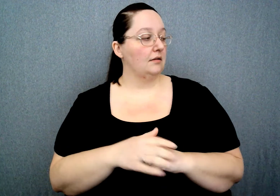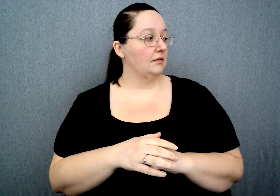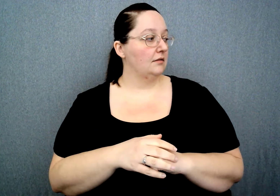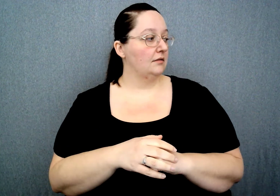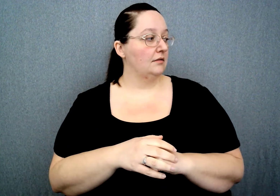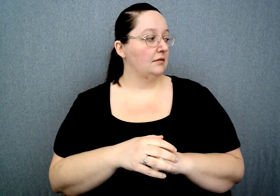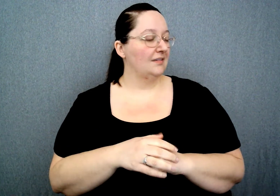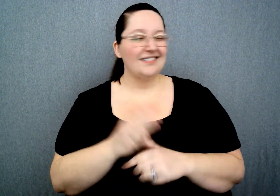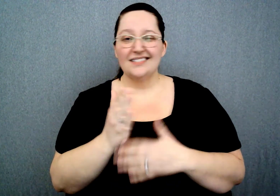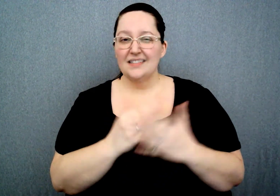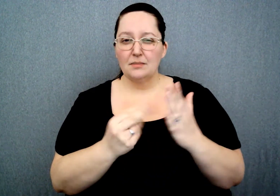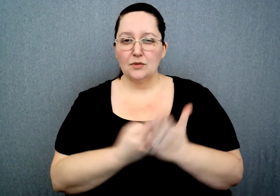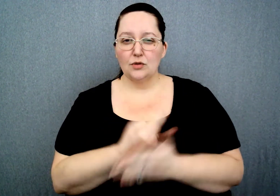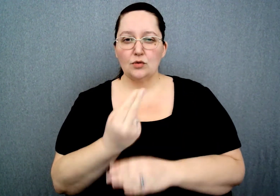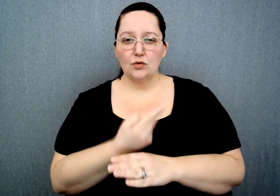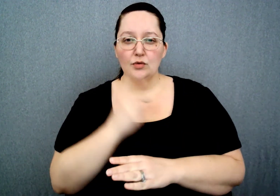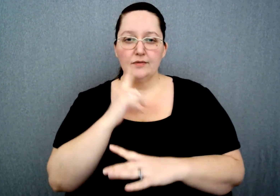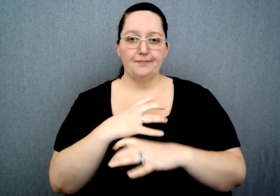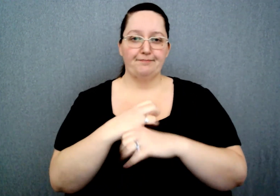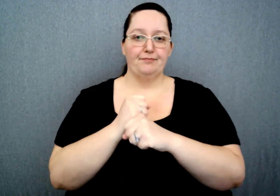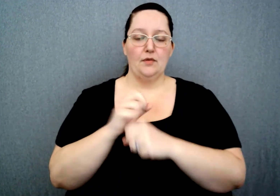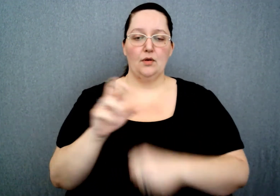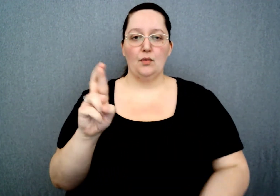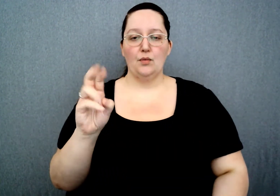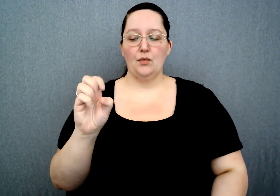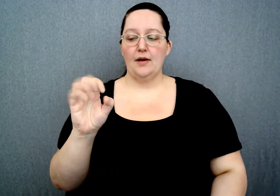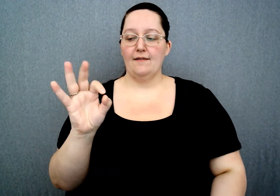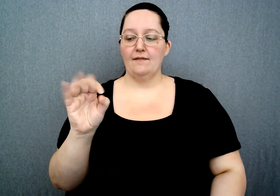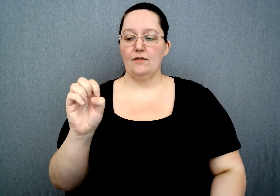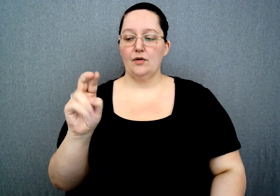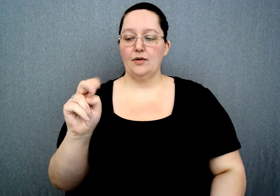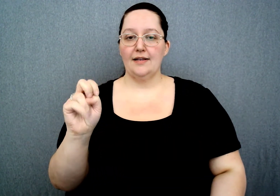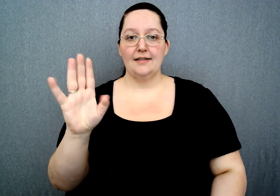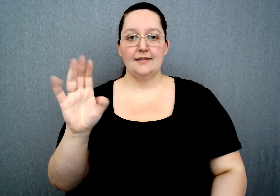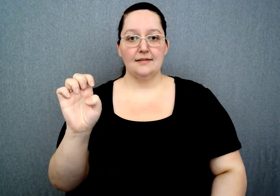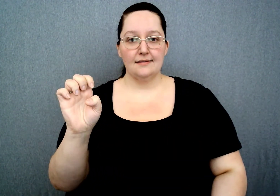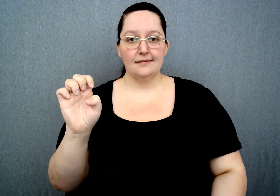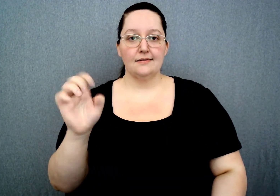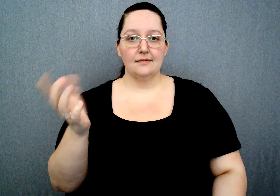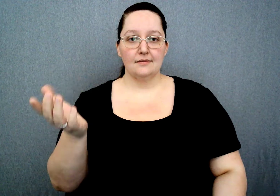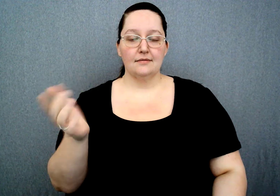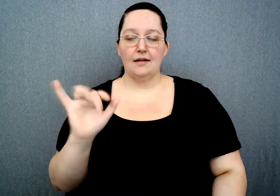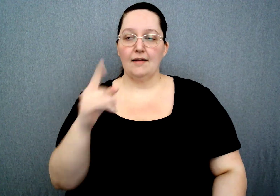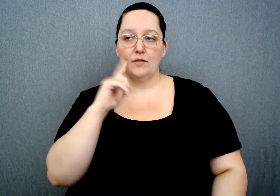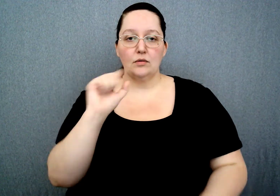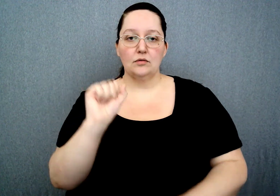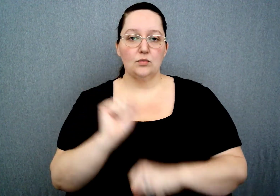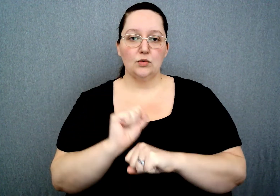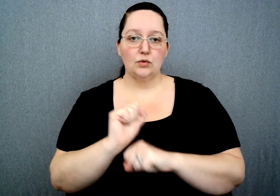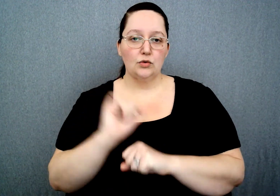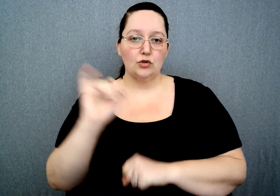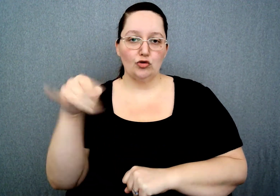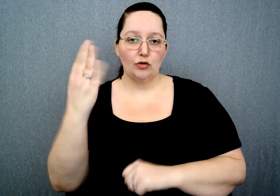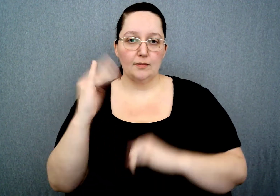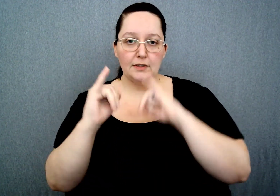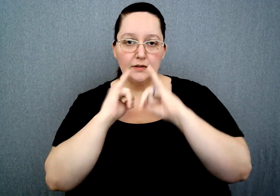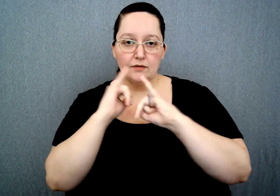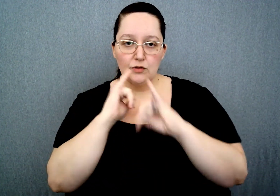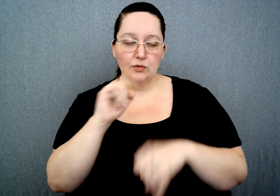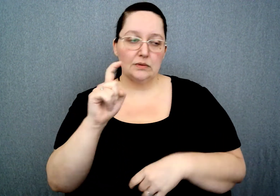It's also used, some use it for the concept of a reference, like for a job interview or